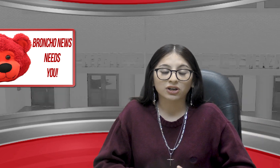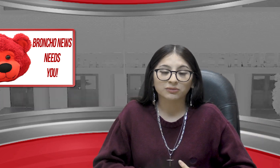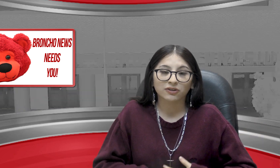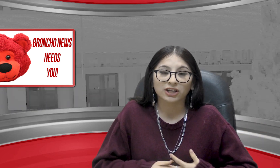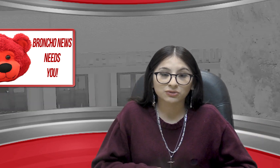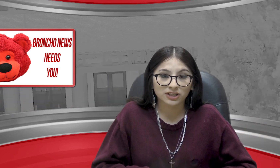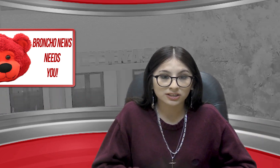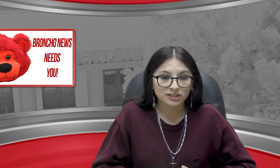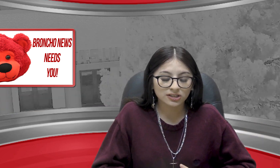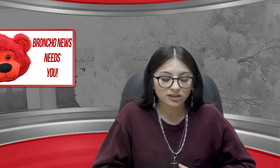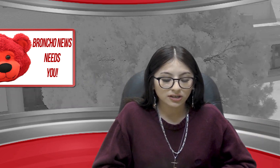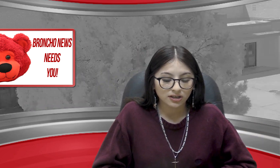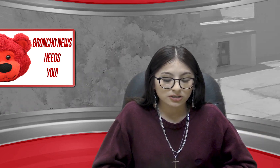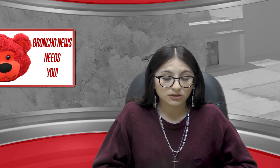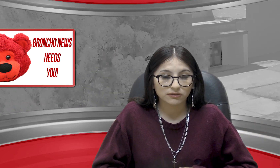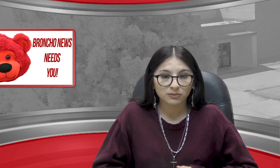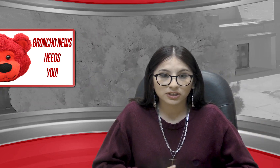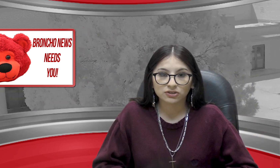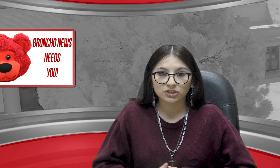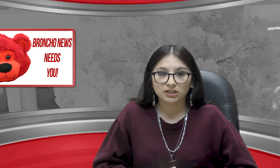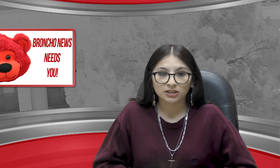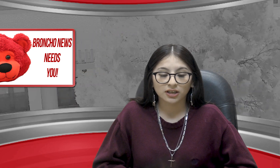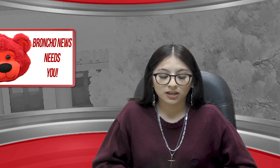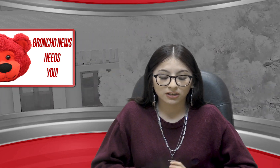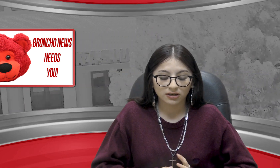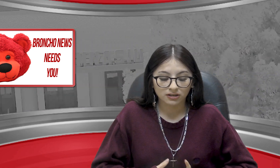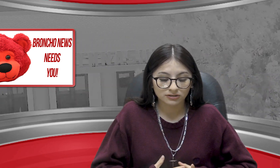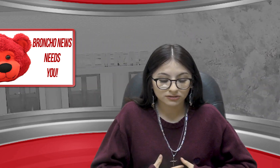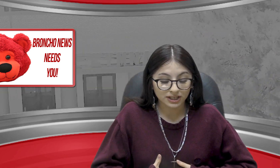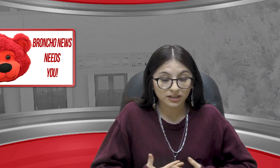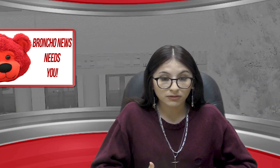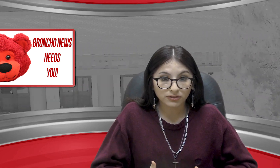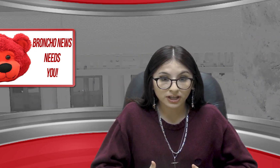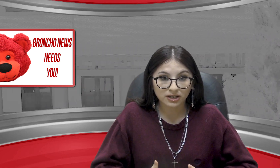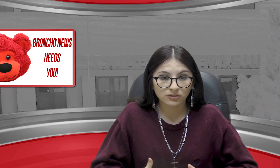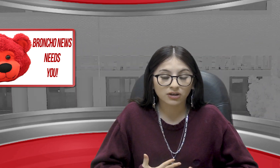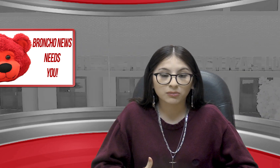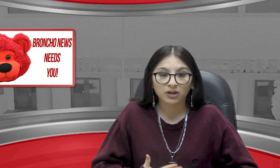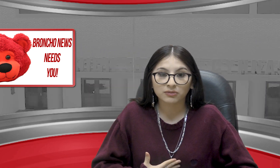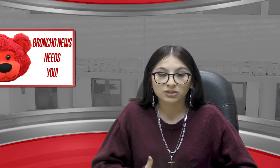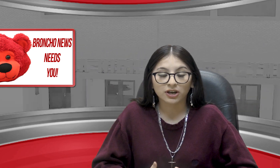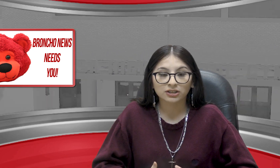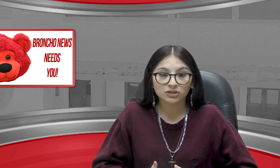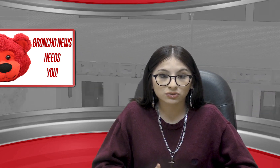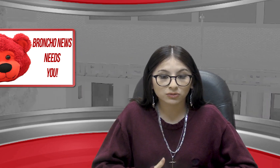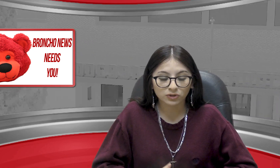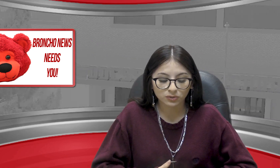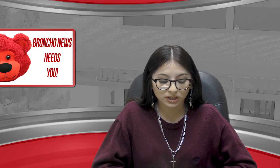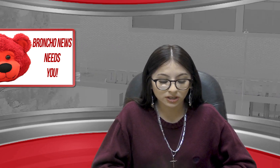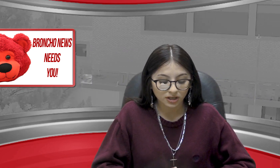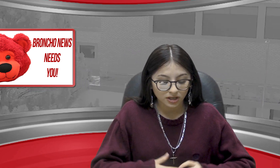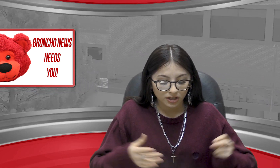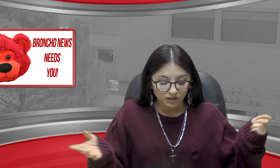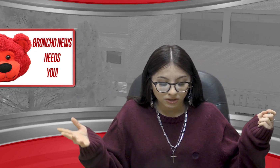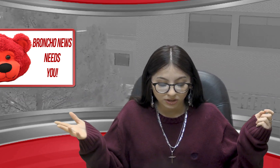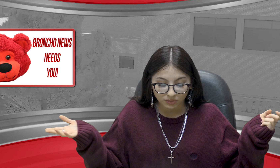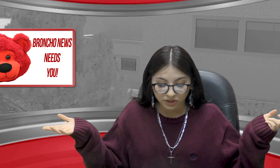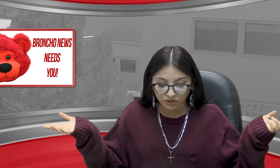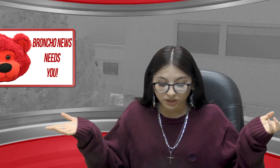going to be graduating this year. So if you'd be interested in signing up for that, you can come by Mr. Hansen's room in 120. You're going to be learning how to